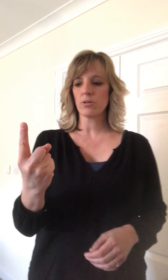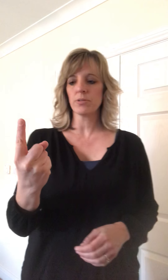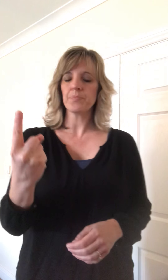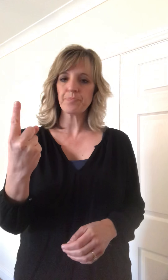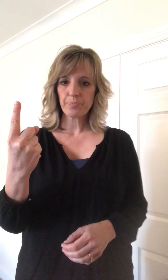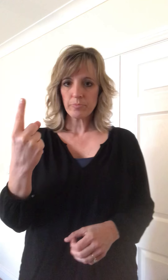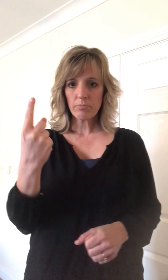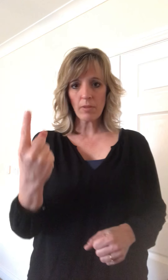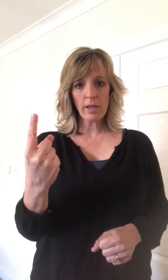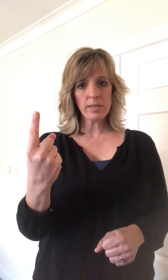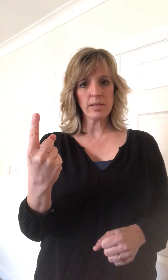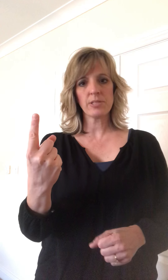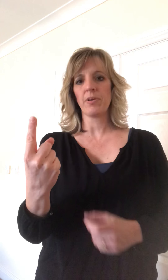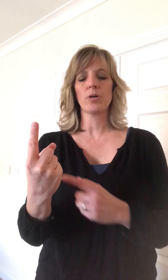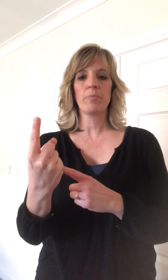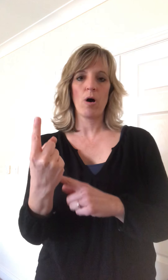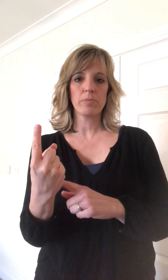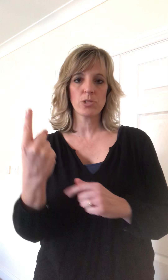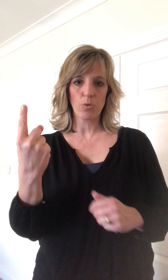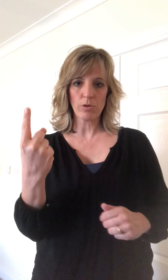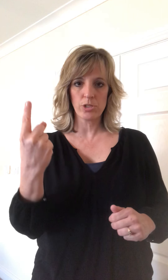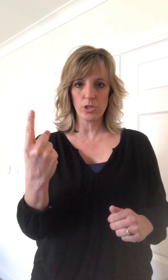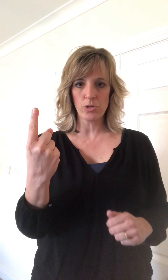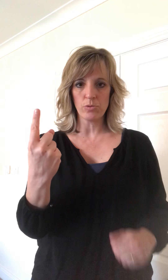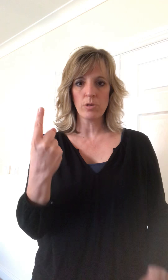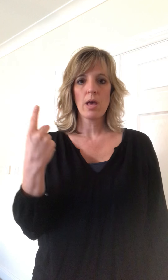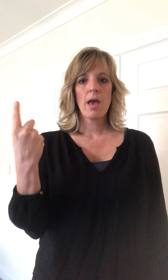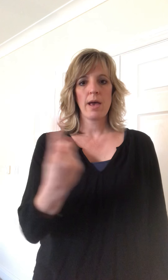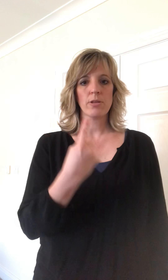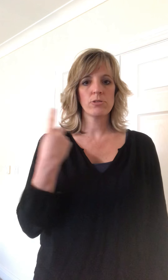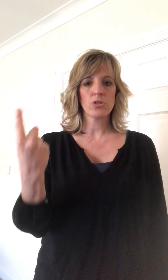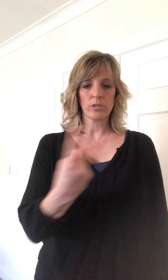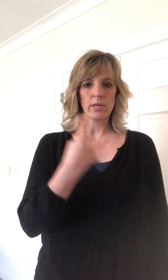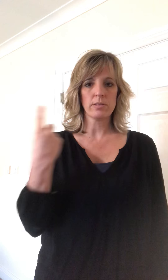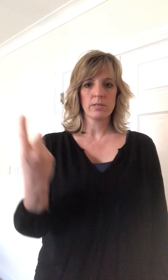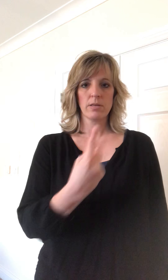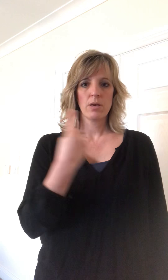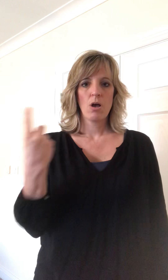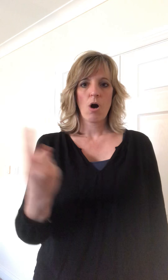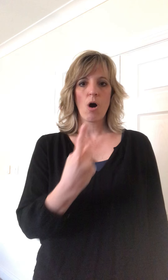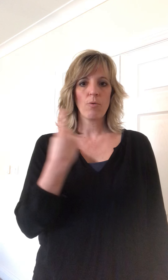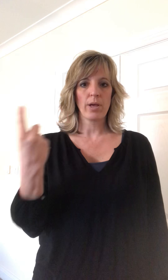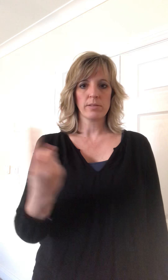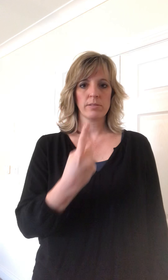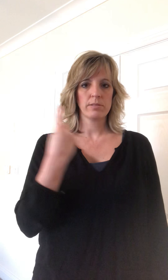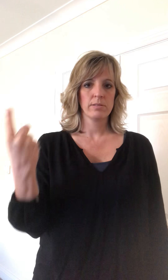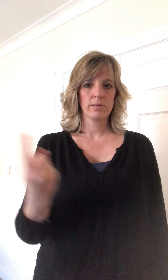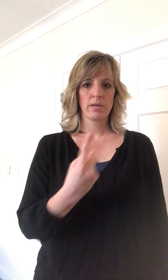your index finger, palm is towards you, and you circle it. Always,